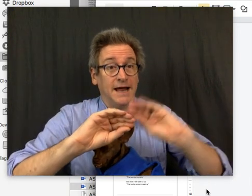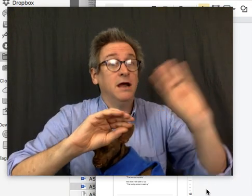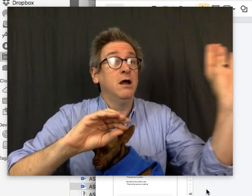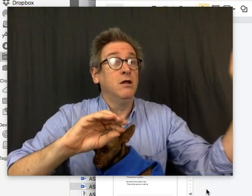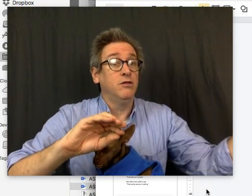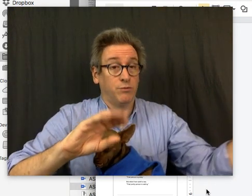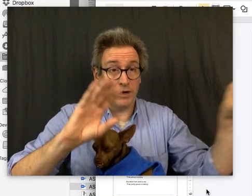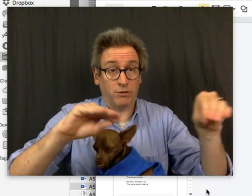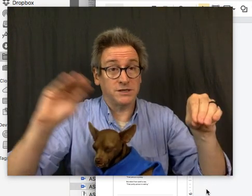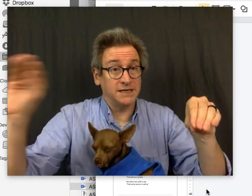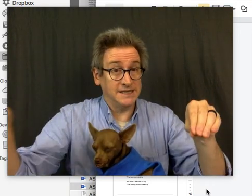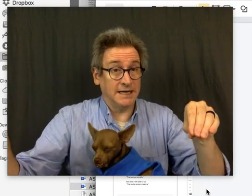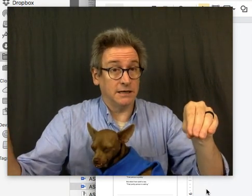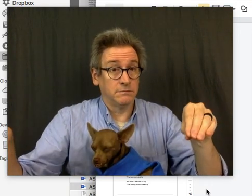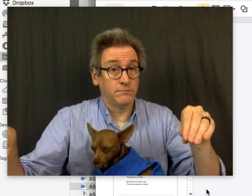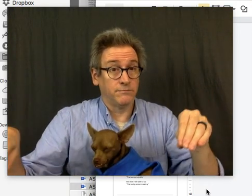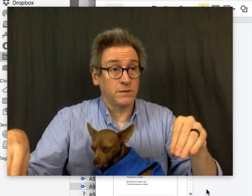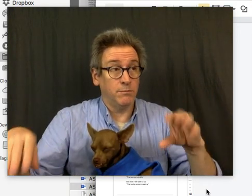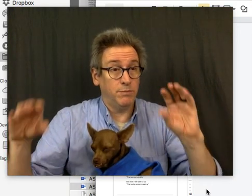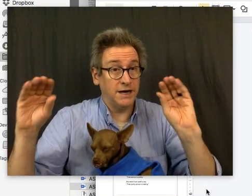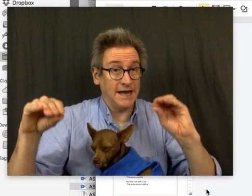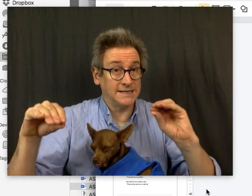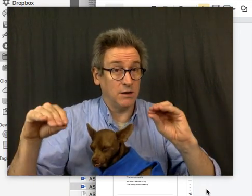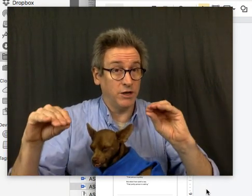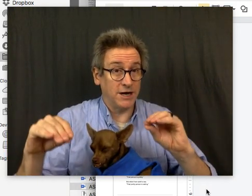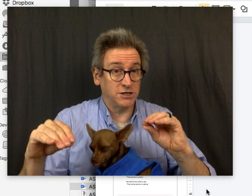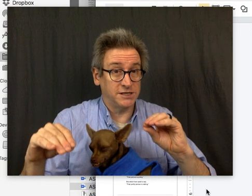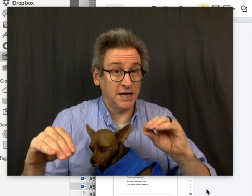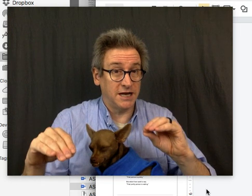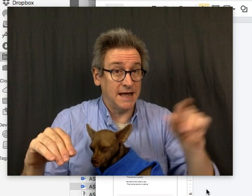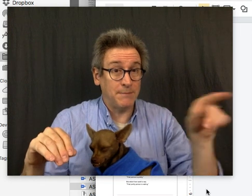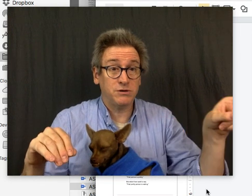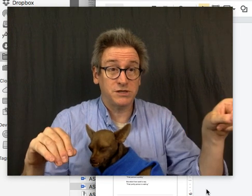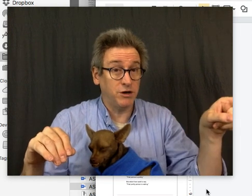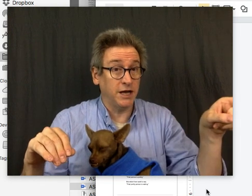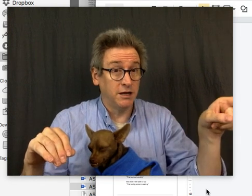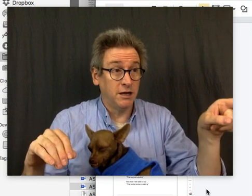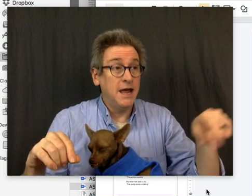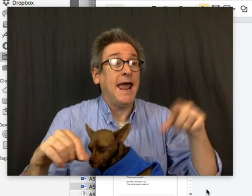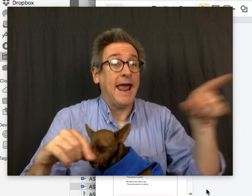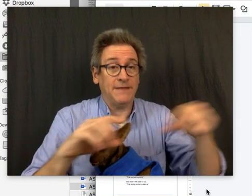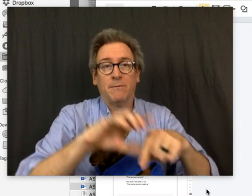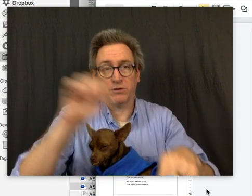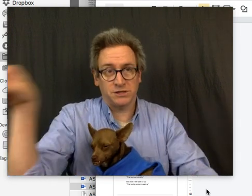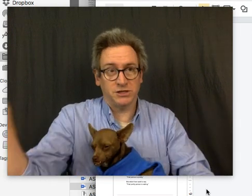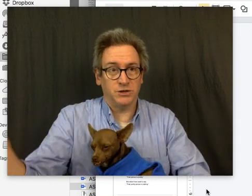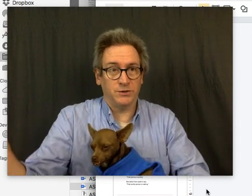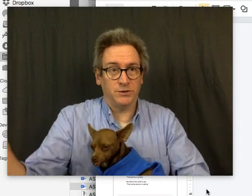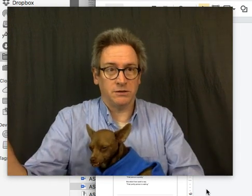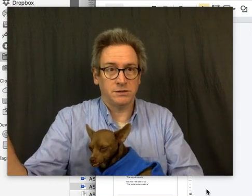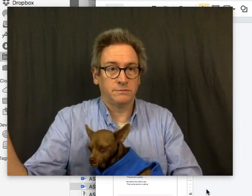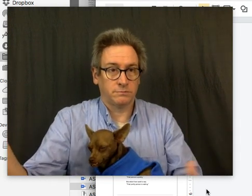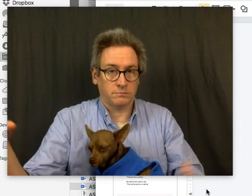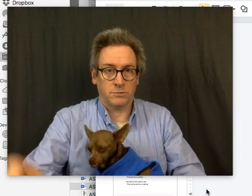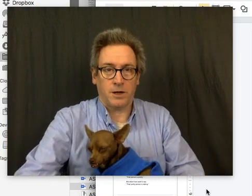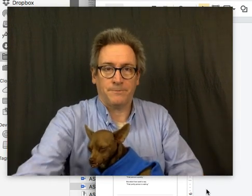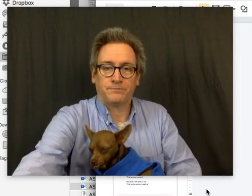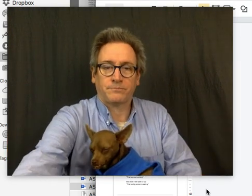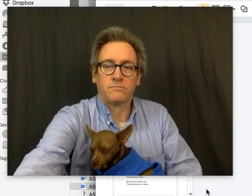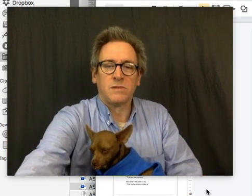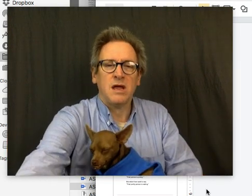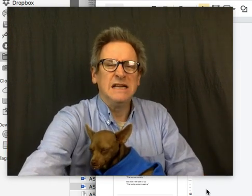say, the pretty person is eating. But in ASL, what you actually signed is, that person's pretty, and that person's doing something else.